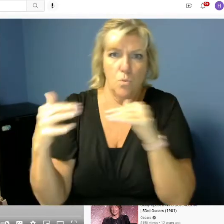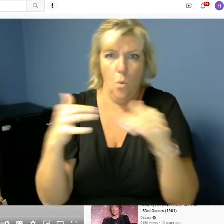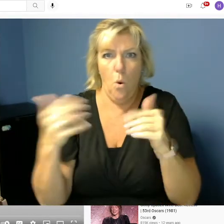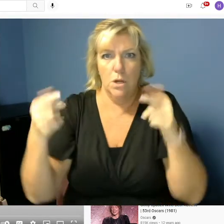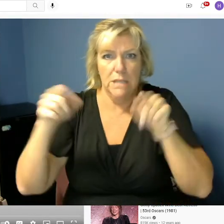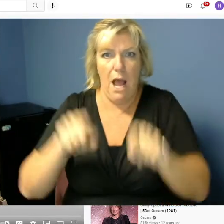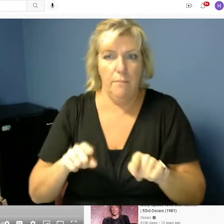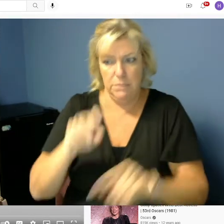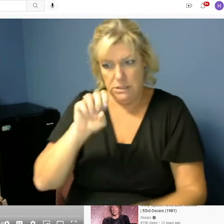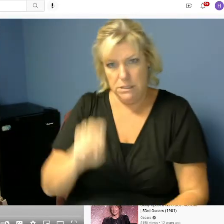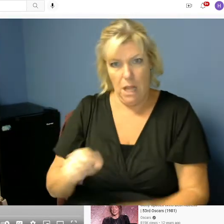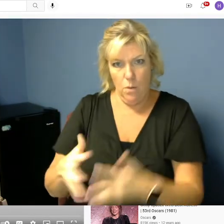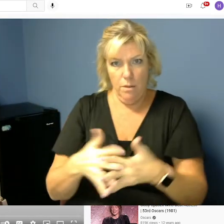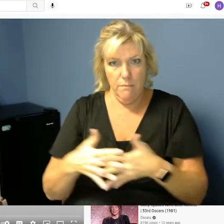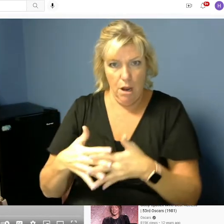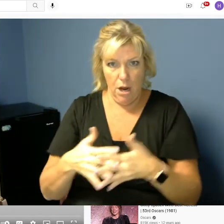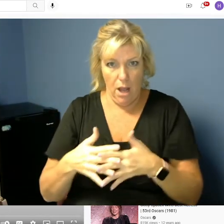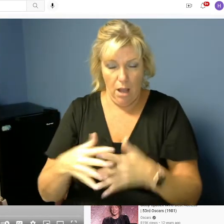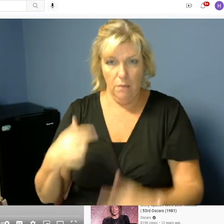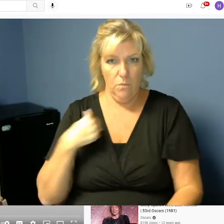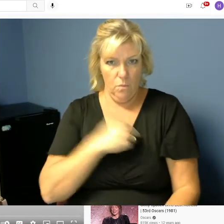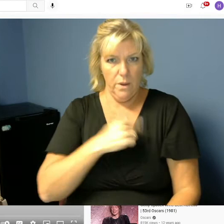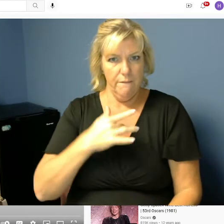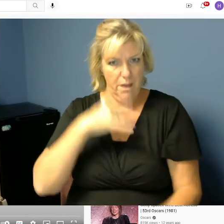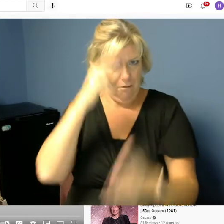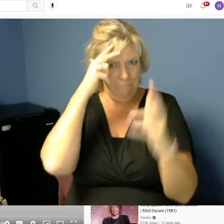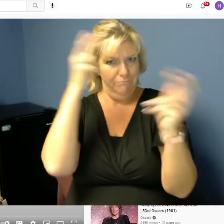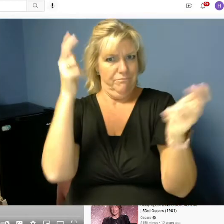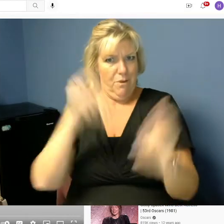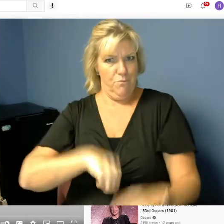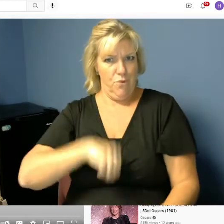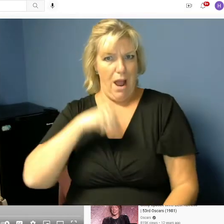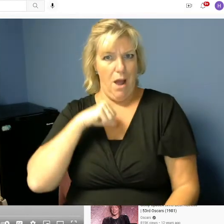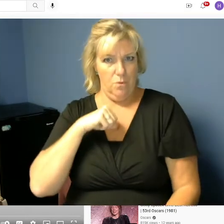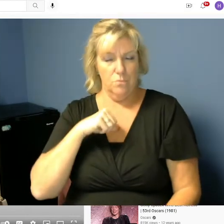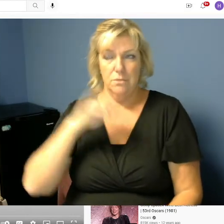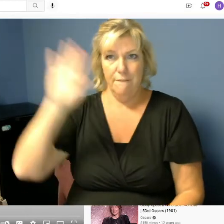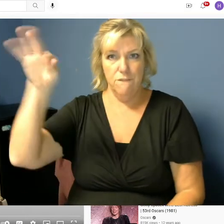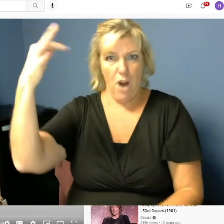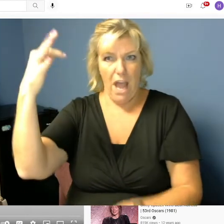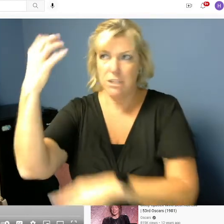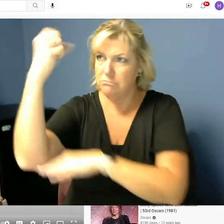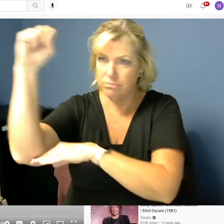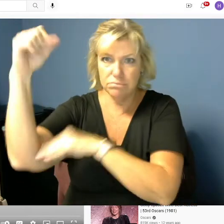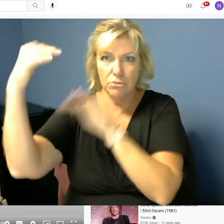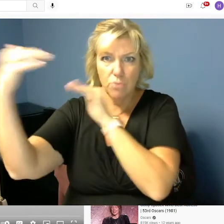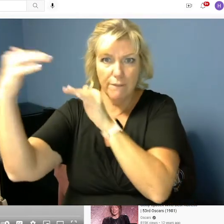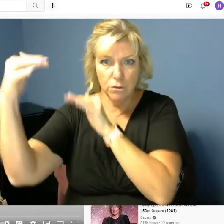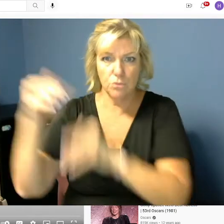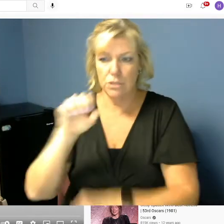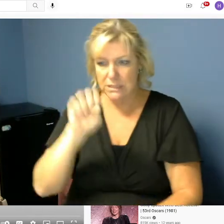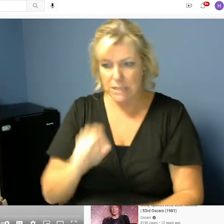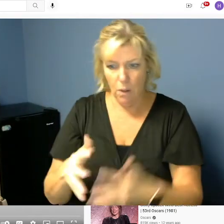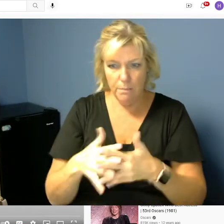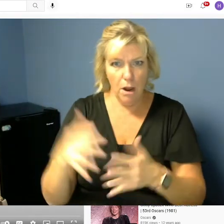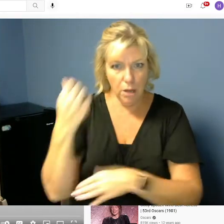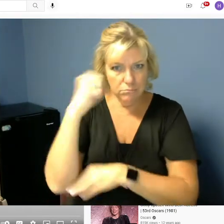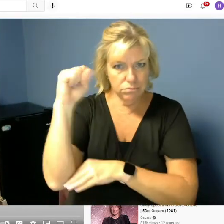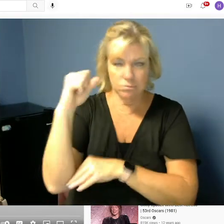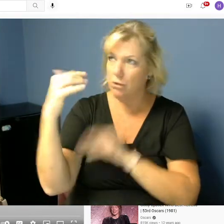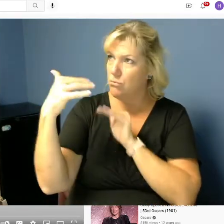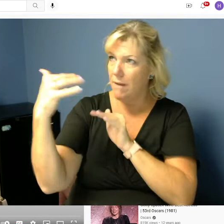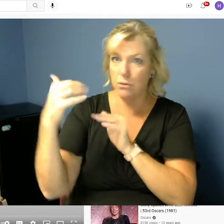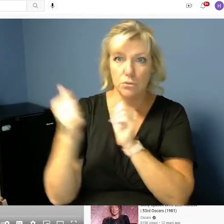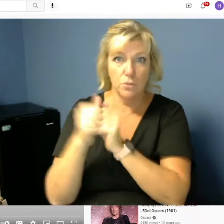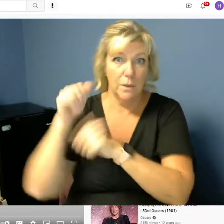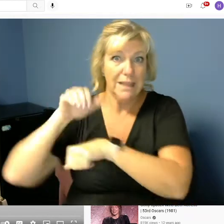we have a revolution, France has a revolution, and then all these other Latin American countries have a revolution. We're worried, though, that